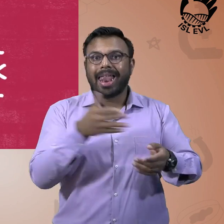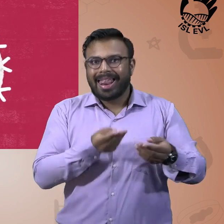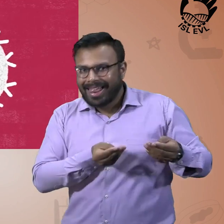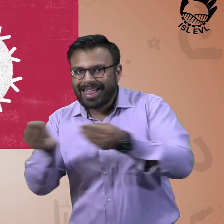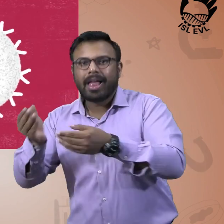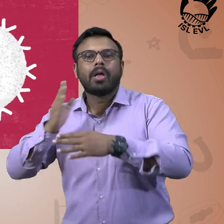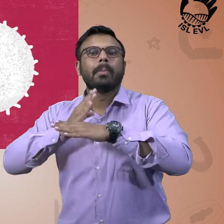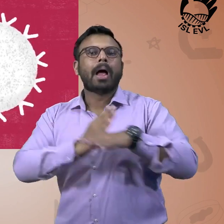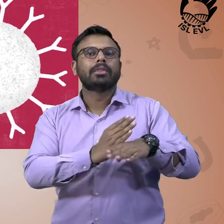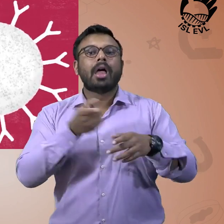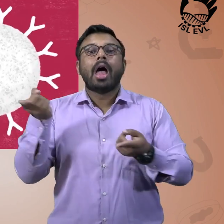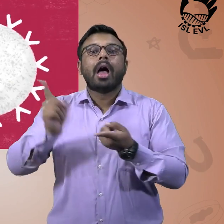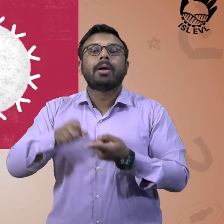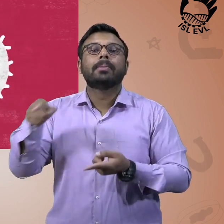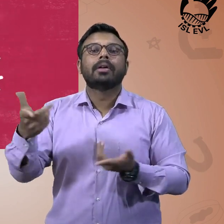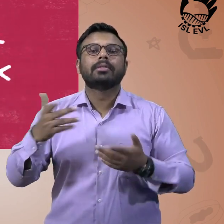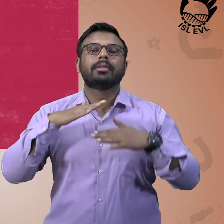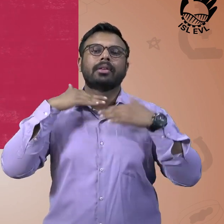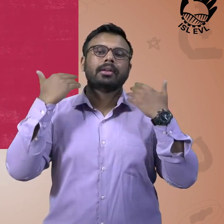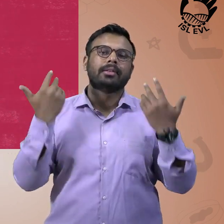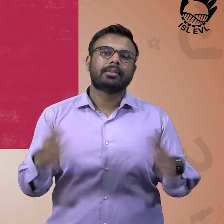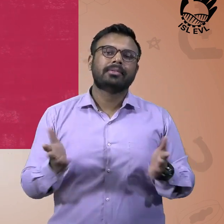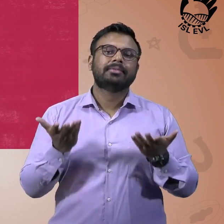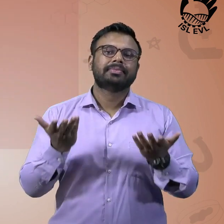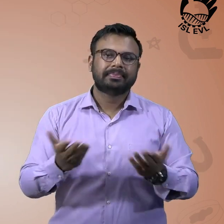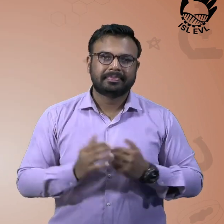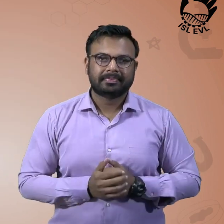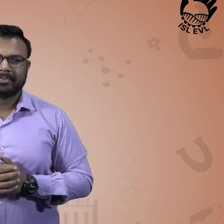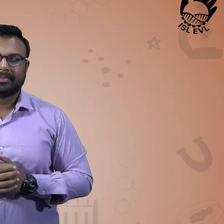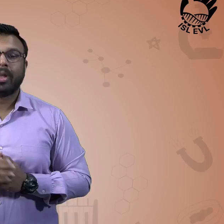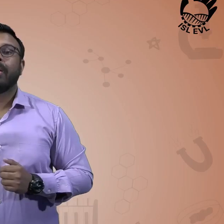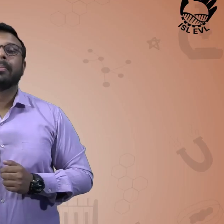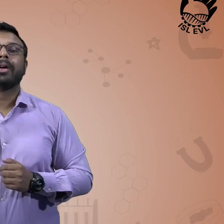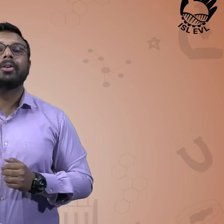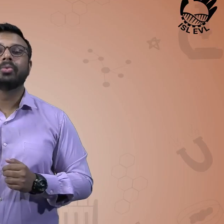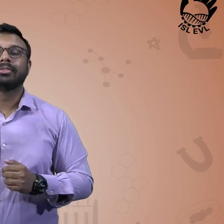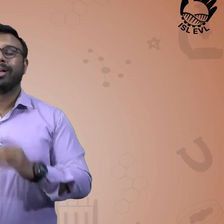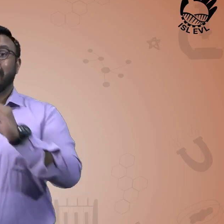And this will cause the transfused blood to clot.